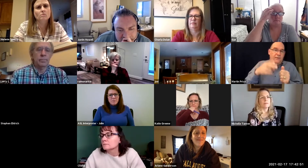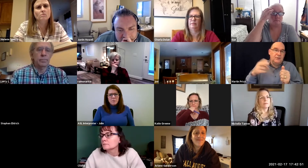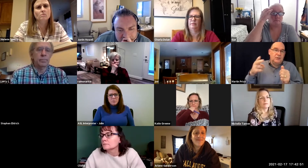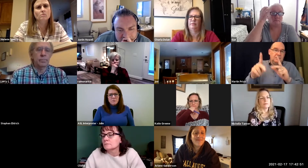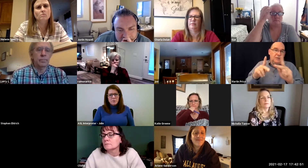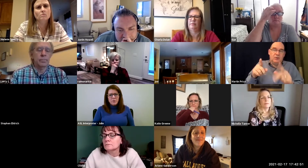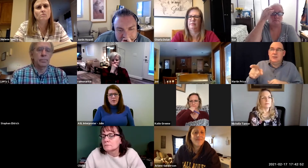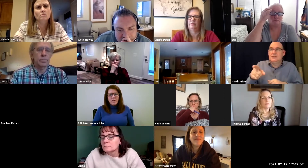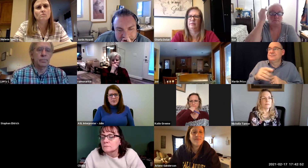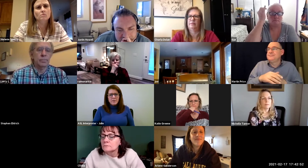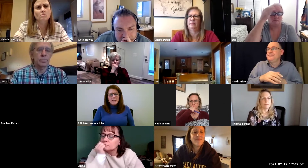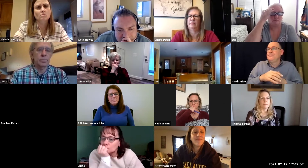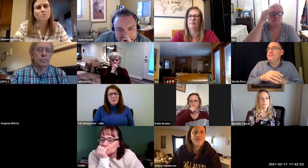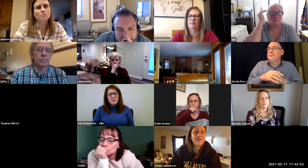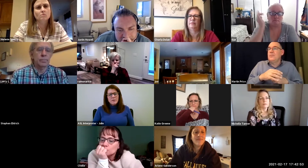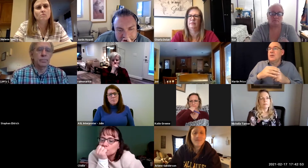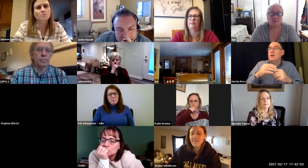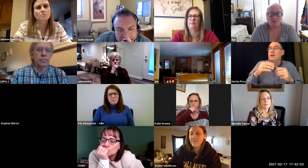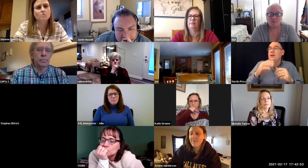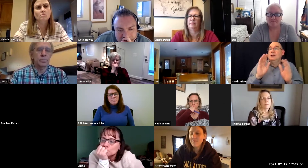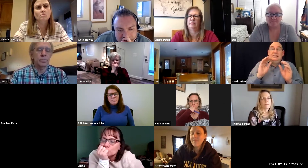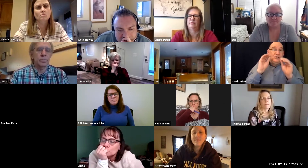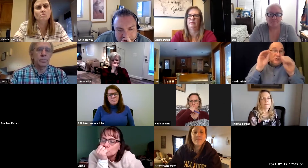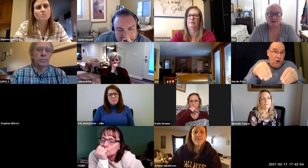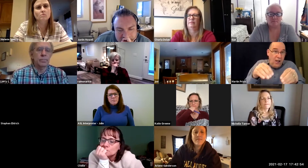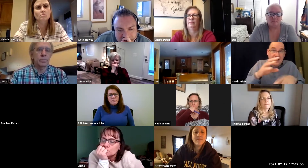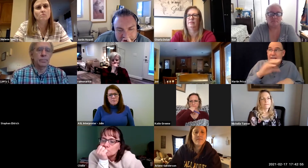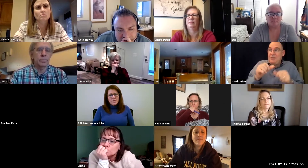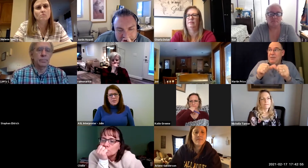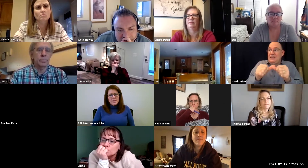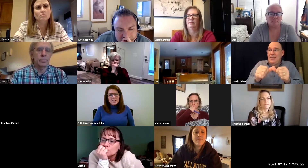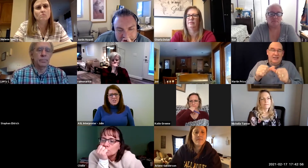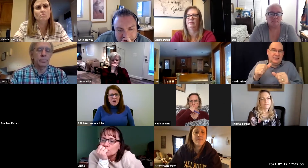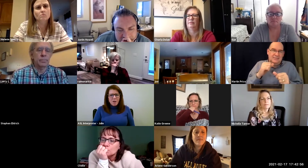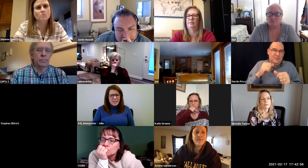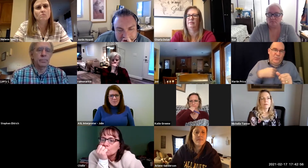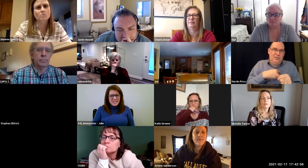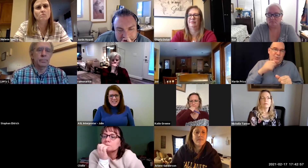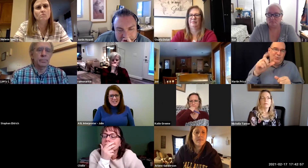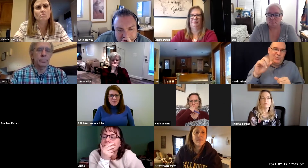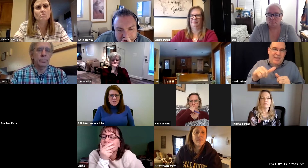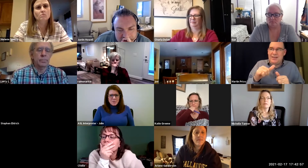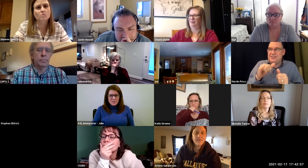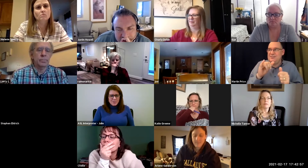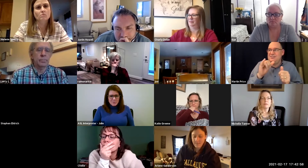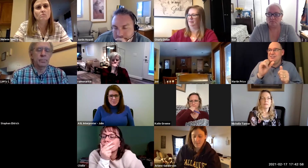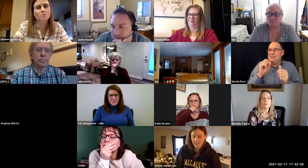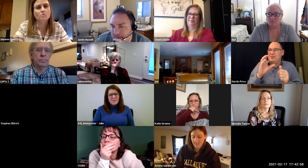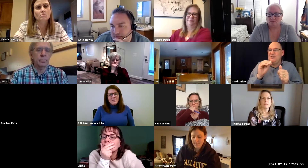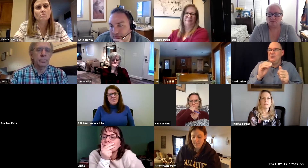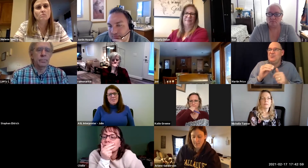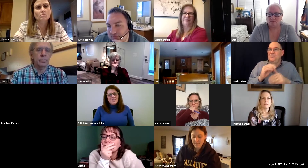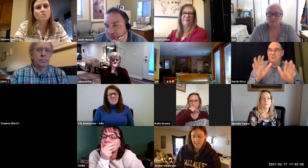technology with the phones for the hard of hearing. install and maintain, which we don't